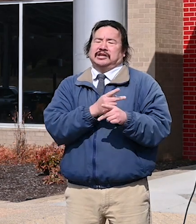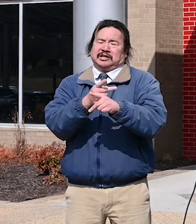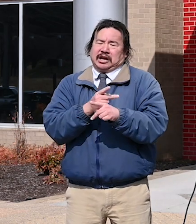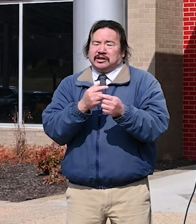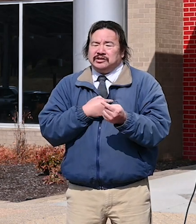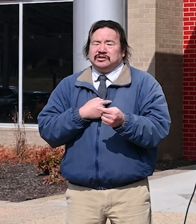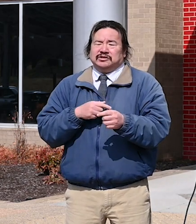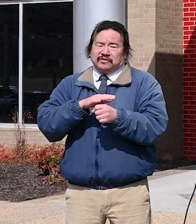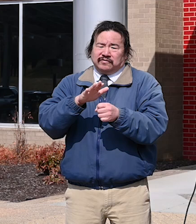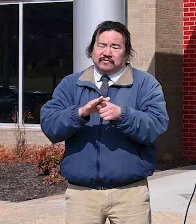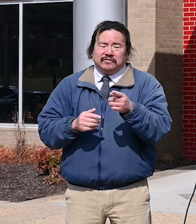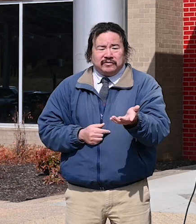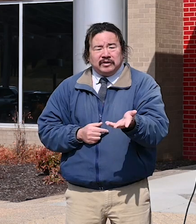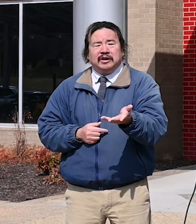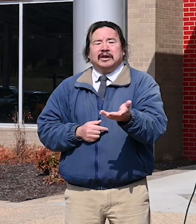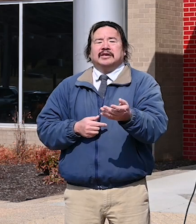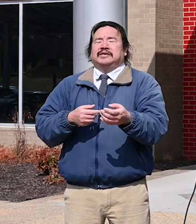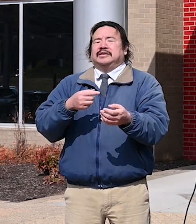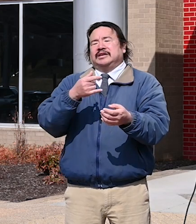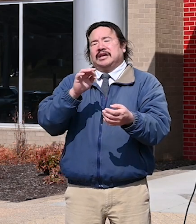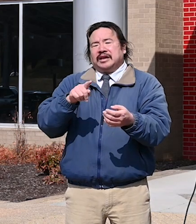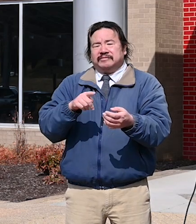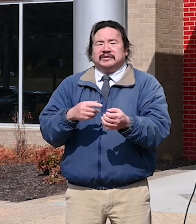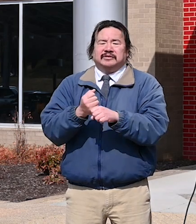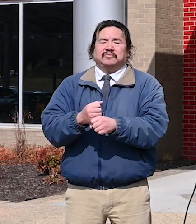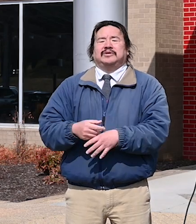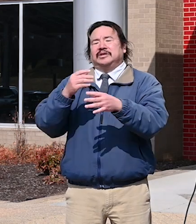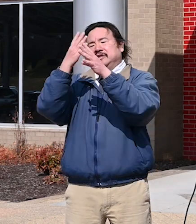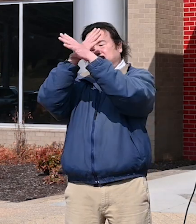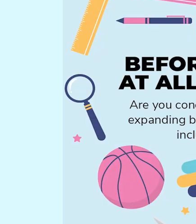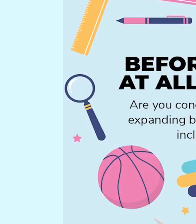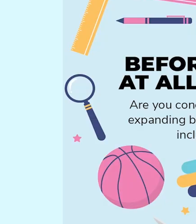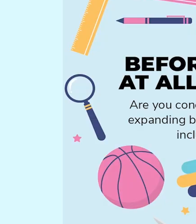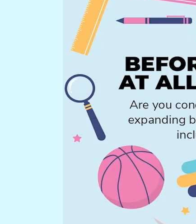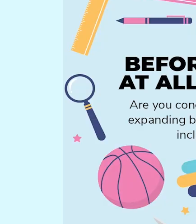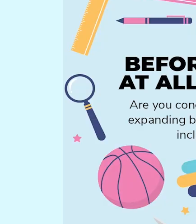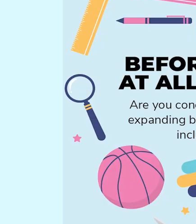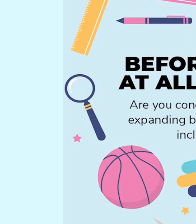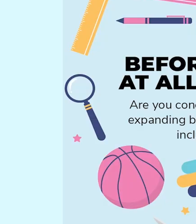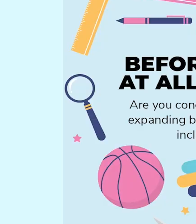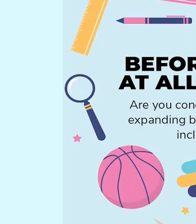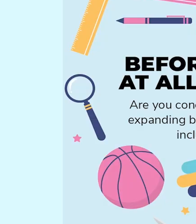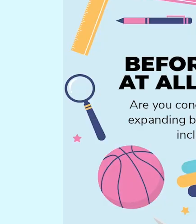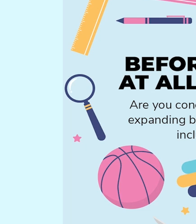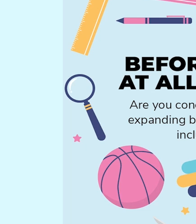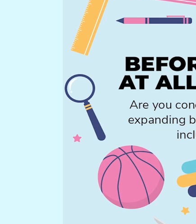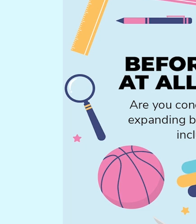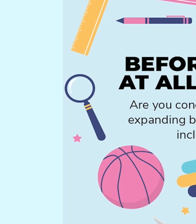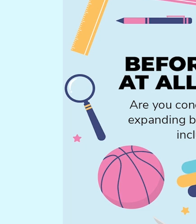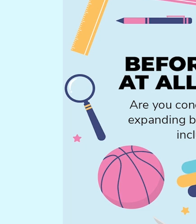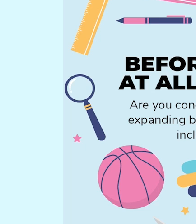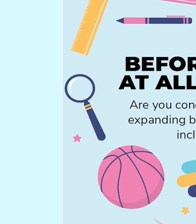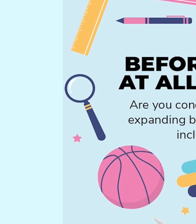fill the gaps created by some of the administration's new mandates. Our Howard County Department of Recreation